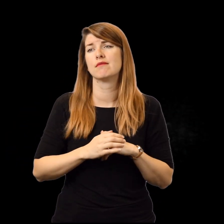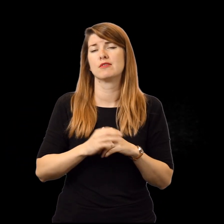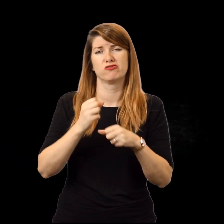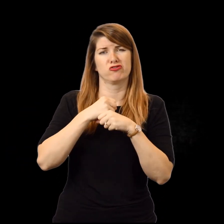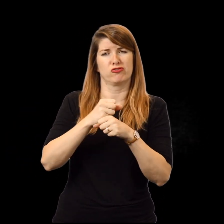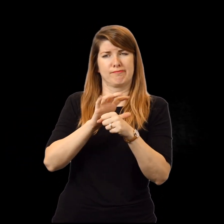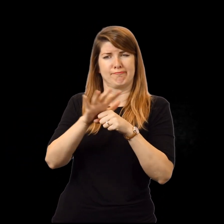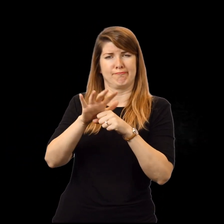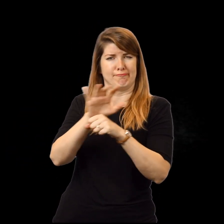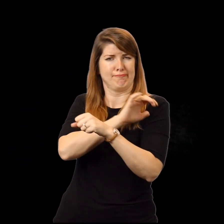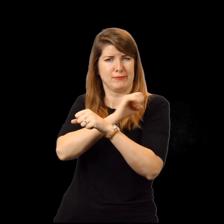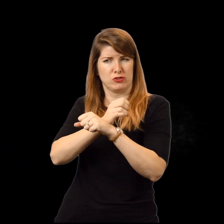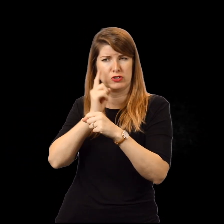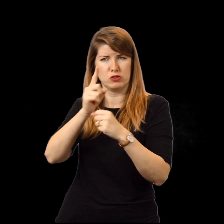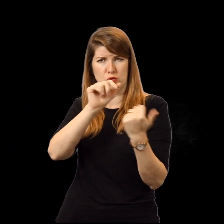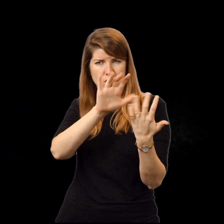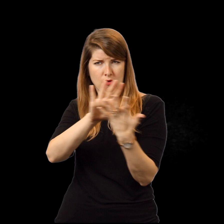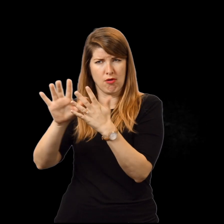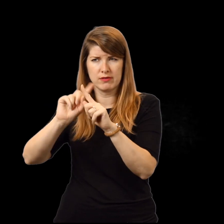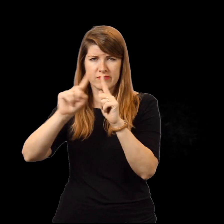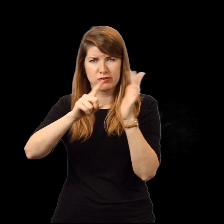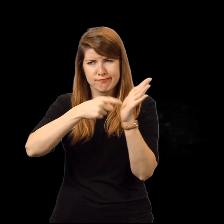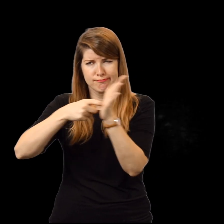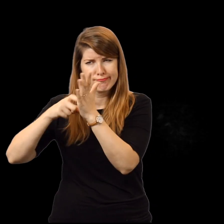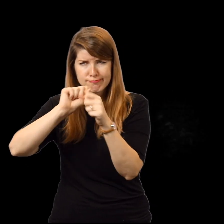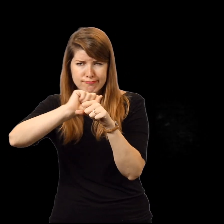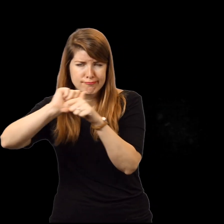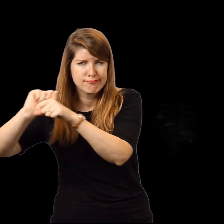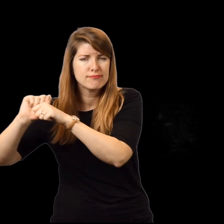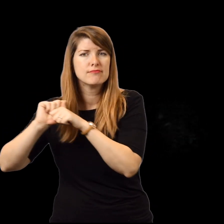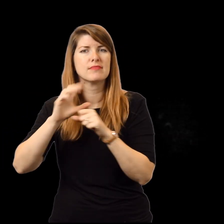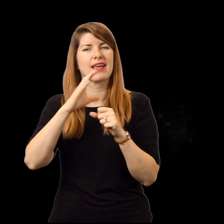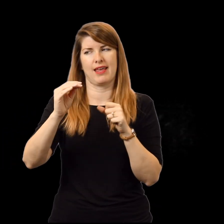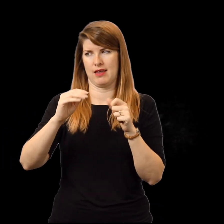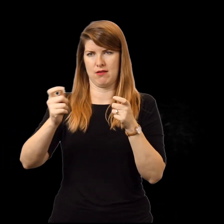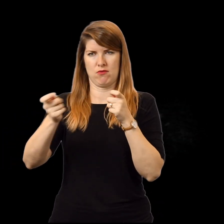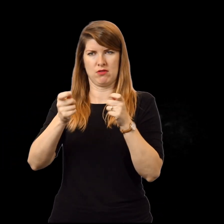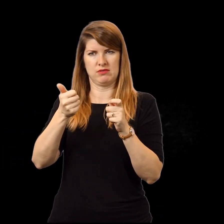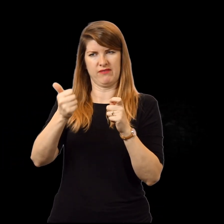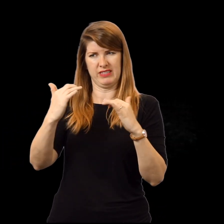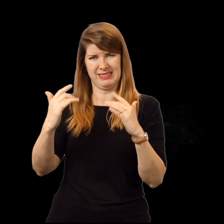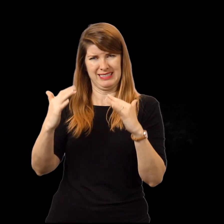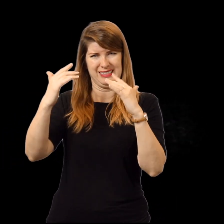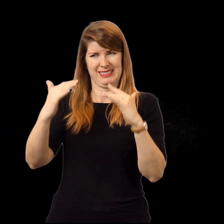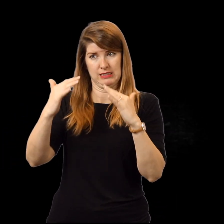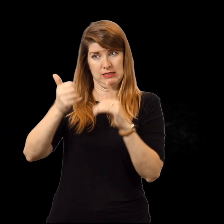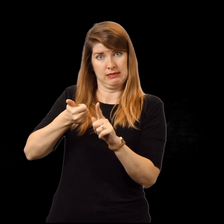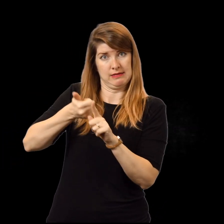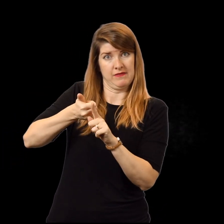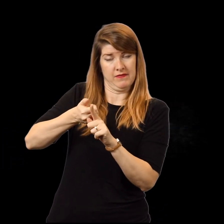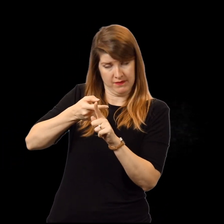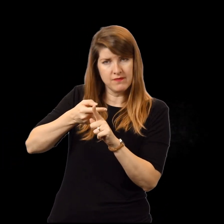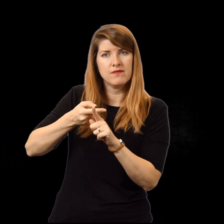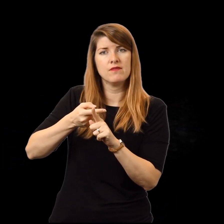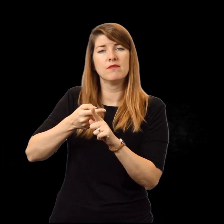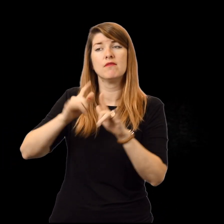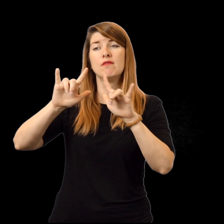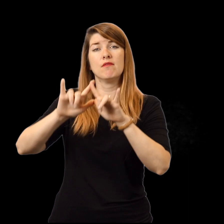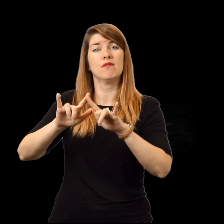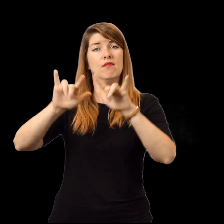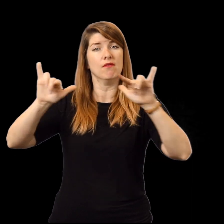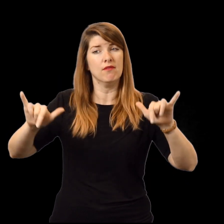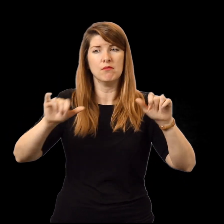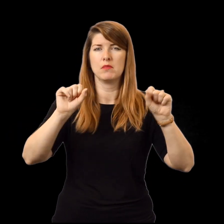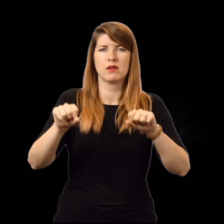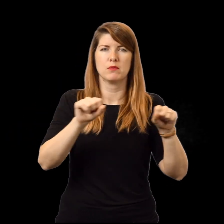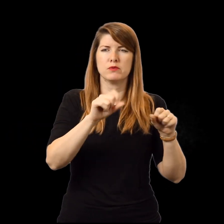generate adequate energy to deal with task demands, and to regulate its arousal by itself, as well